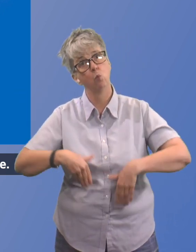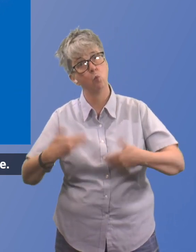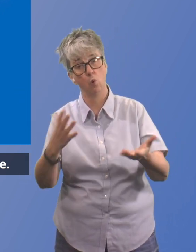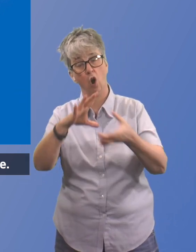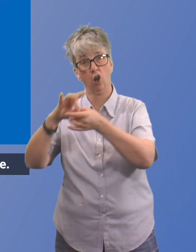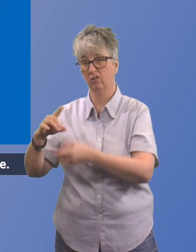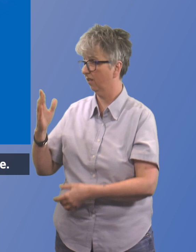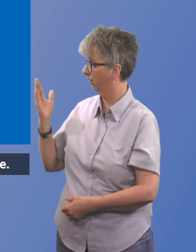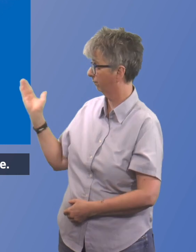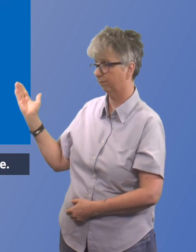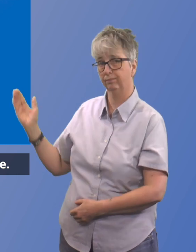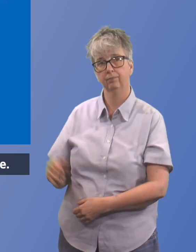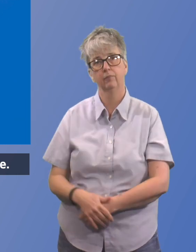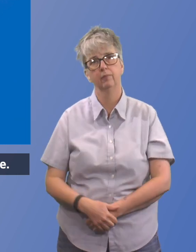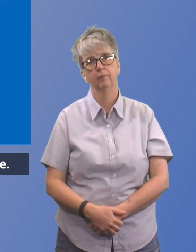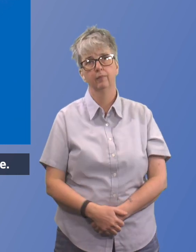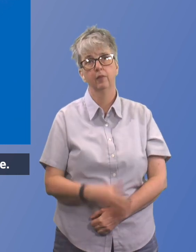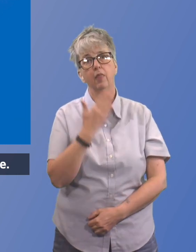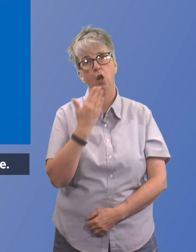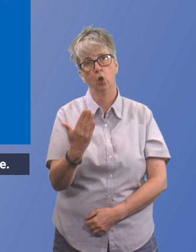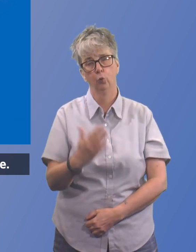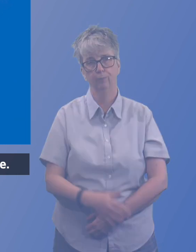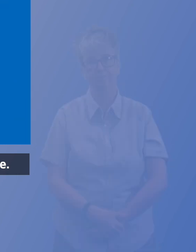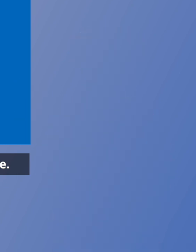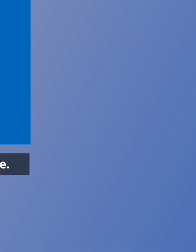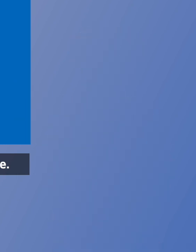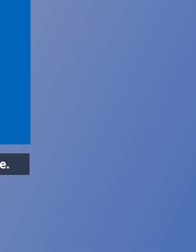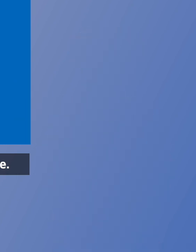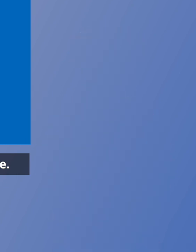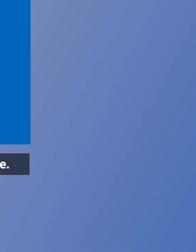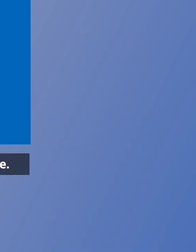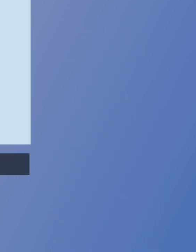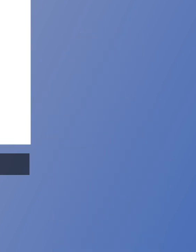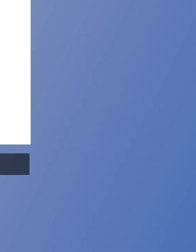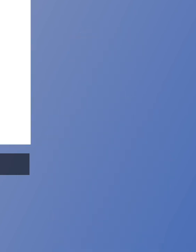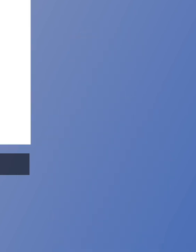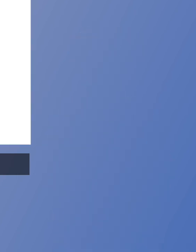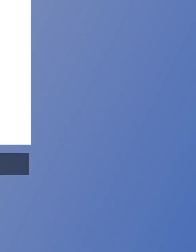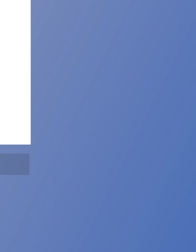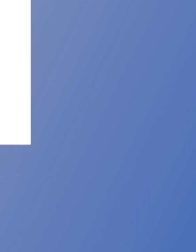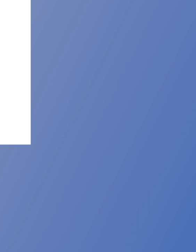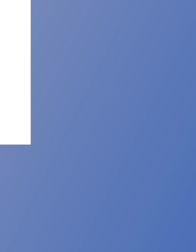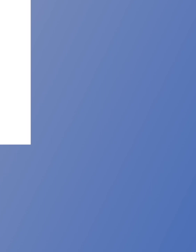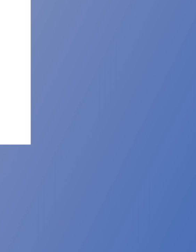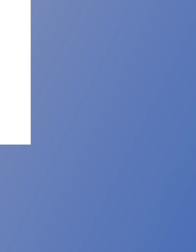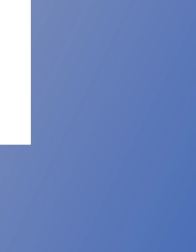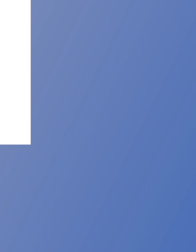0800 587 2108 to find out more. Thank you.